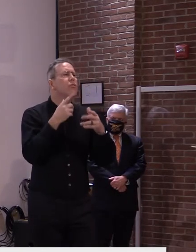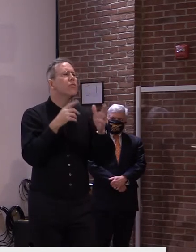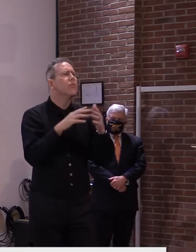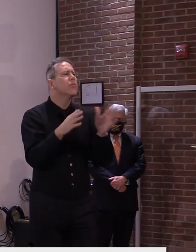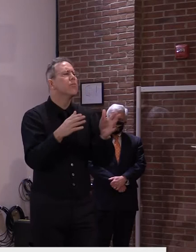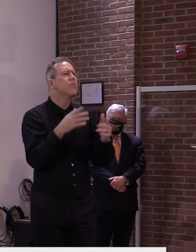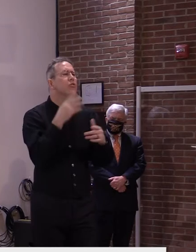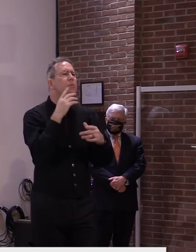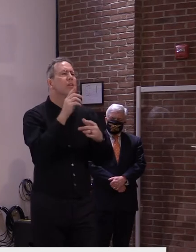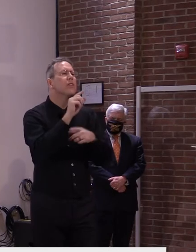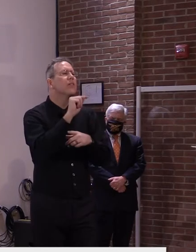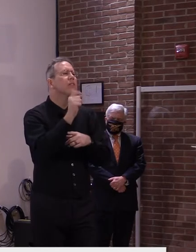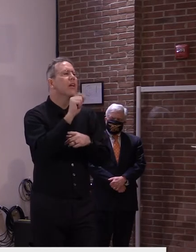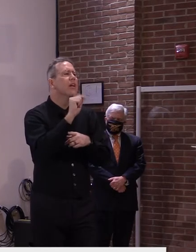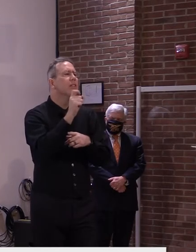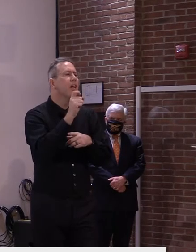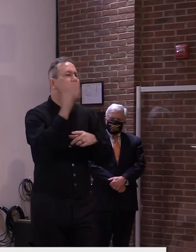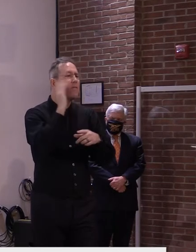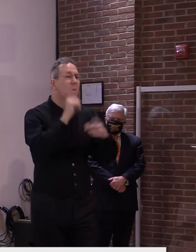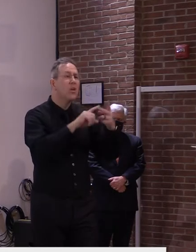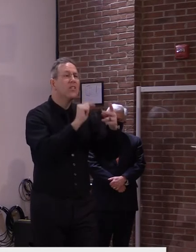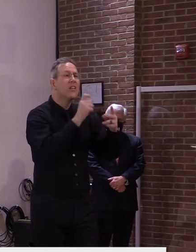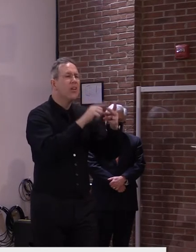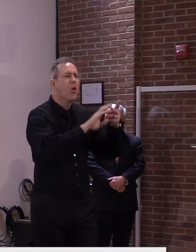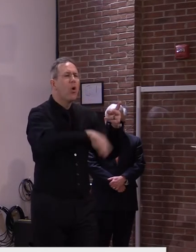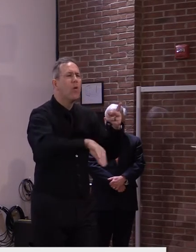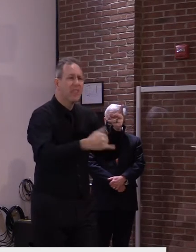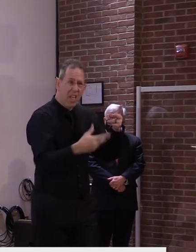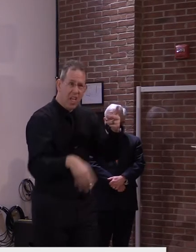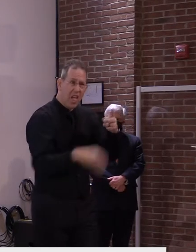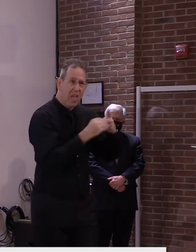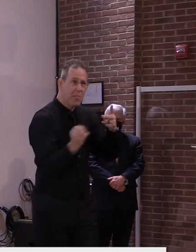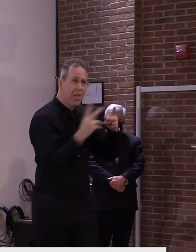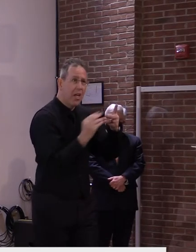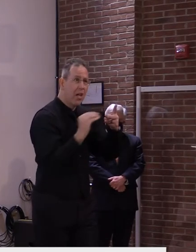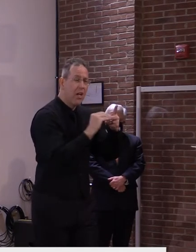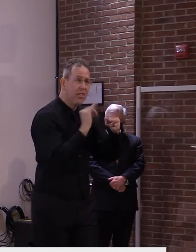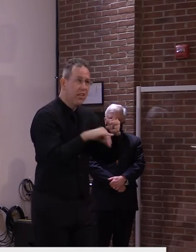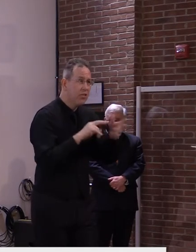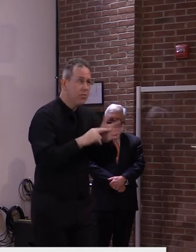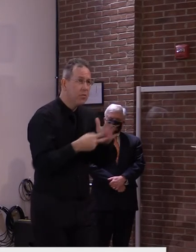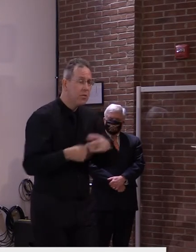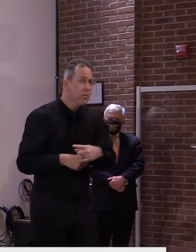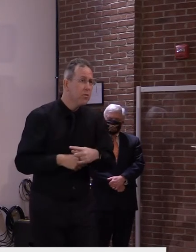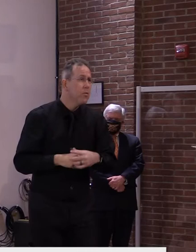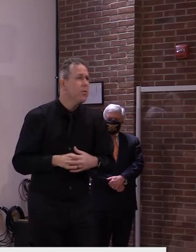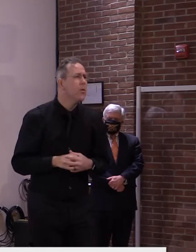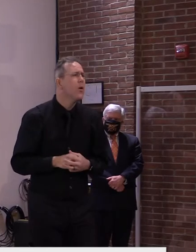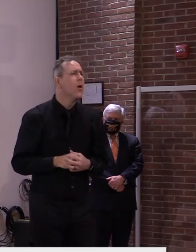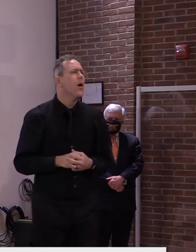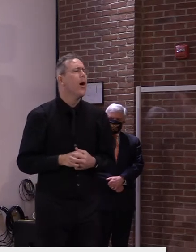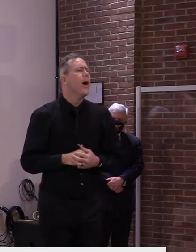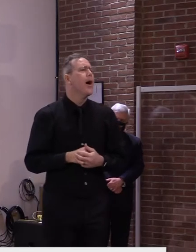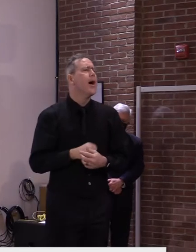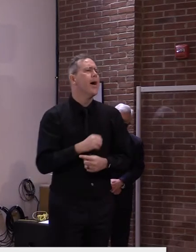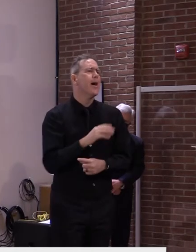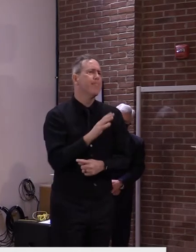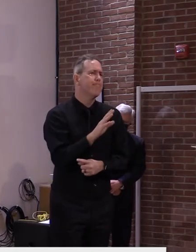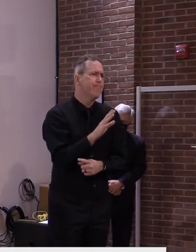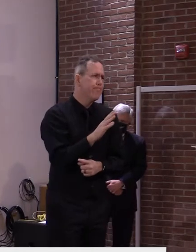the conversation. But at this point in time, I don't think we, you know, need to get into conversations too much